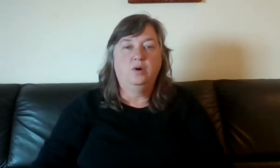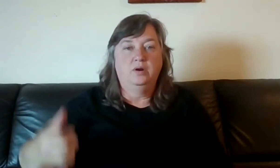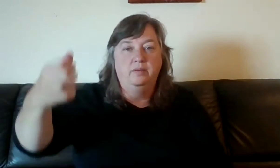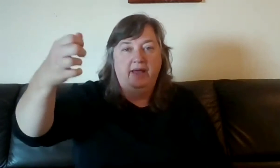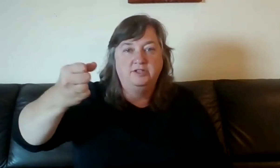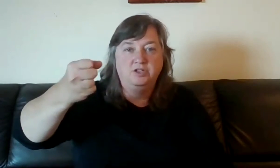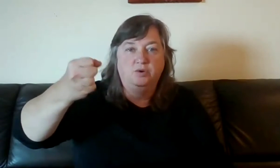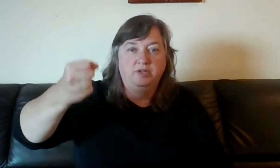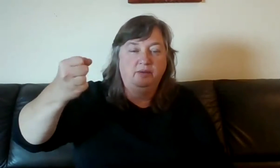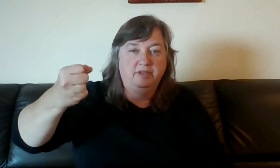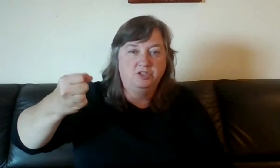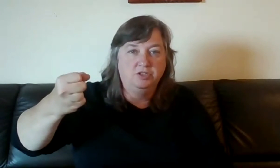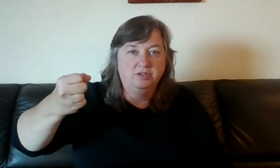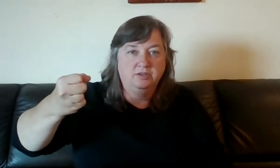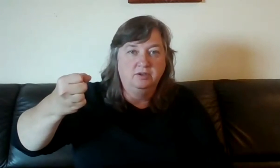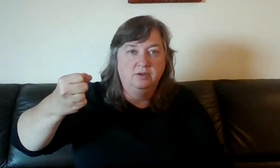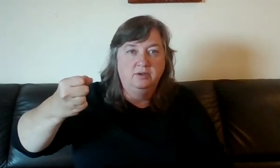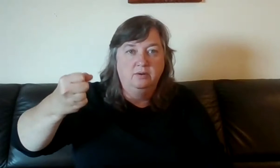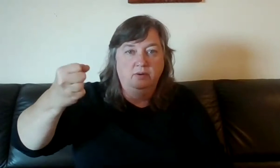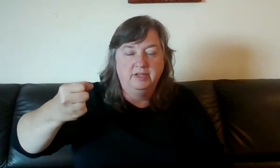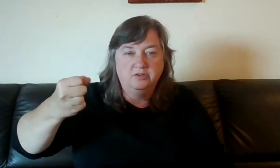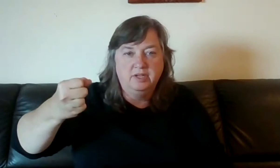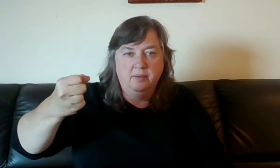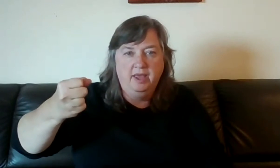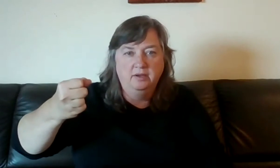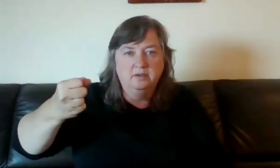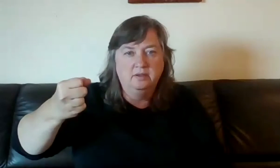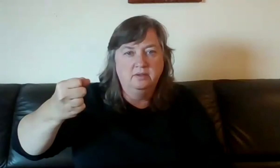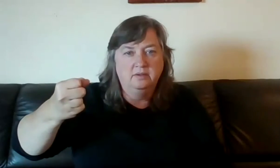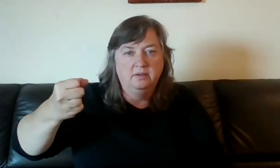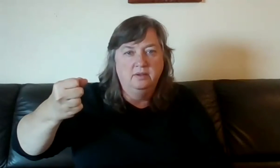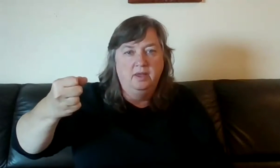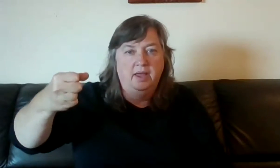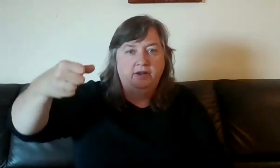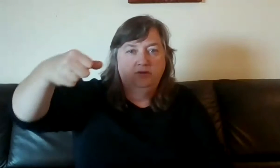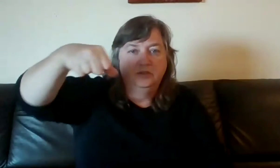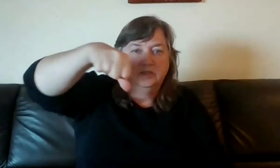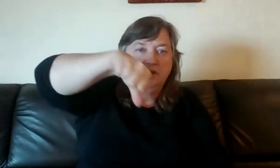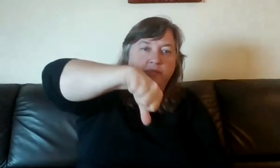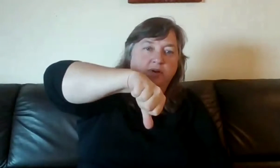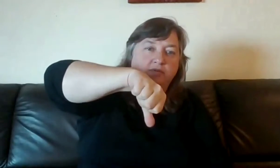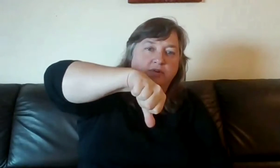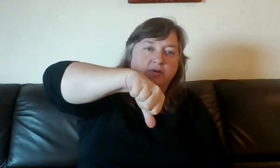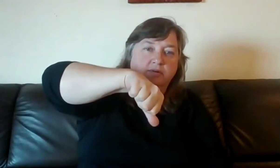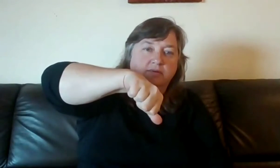Pour. Imagine you're holding a pitcher or a measuring cup handle and you just dump it over.